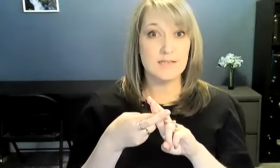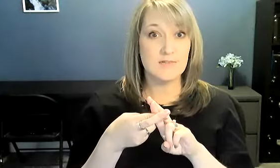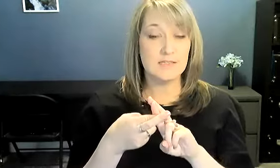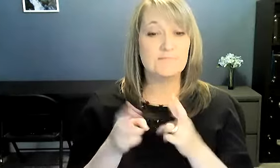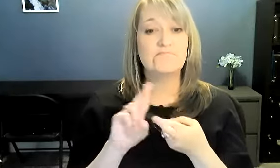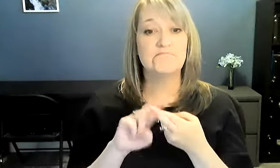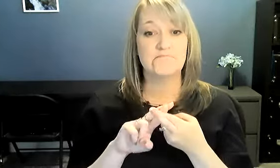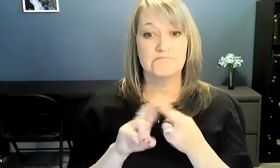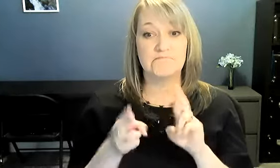relatives.